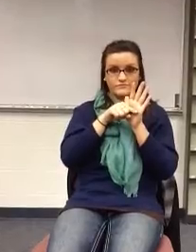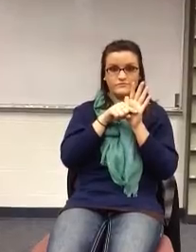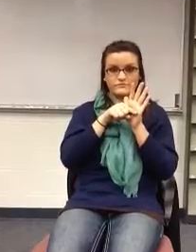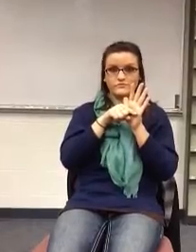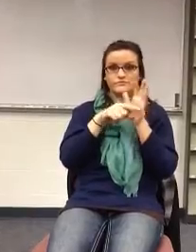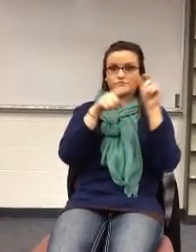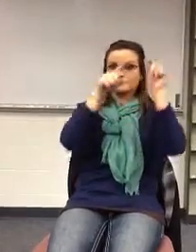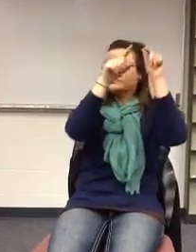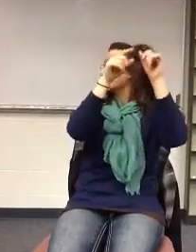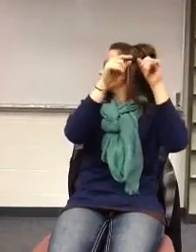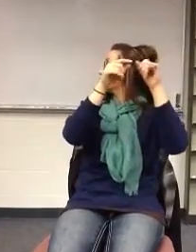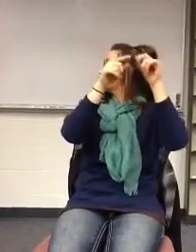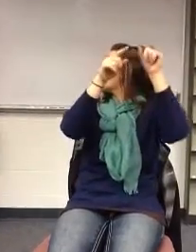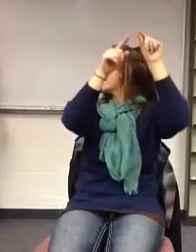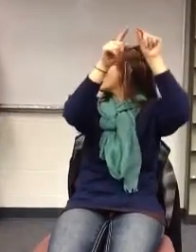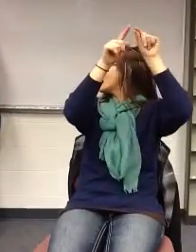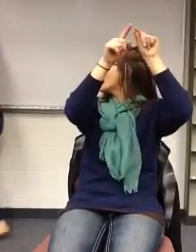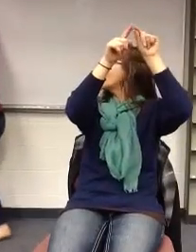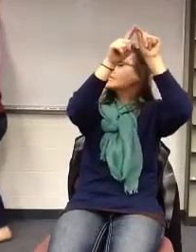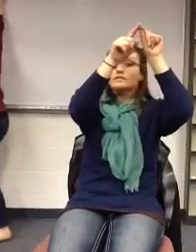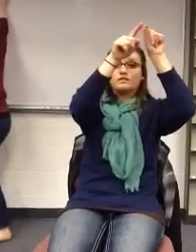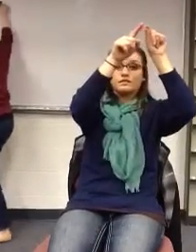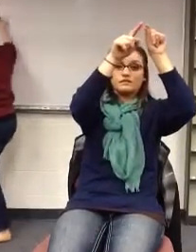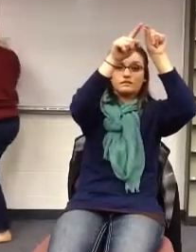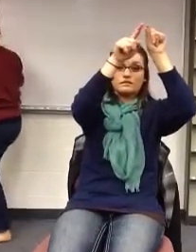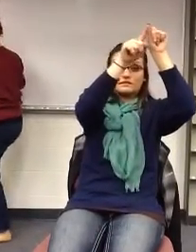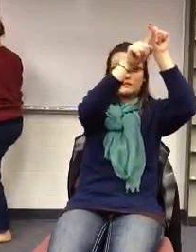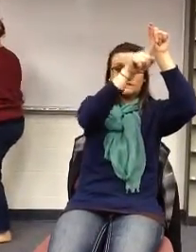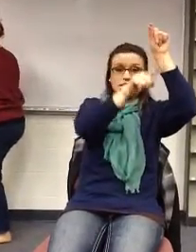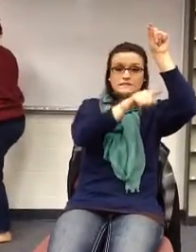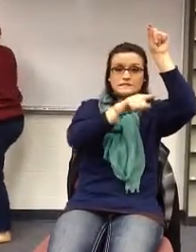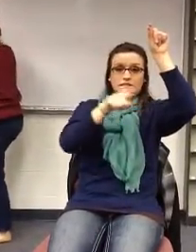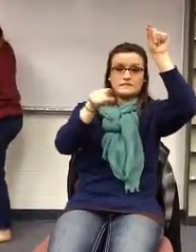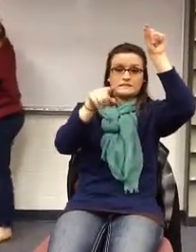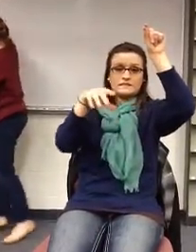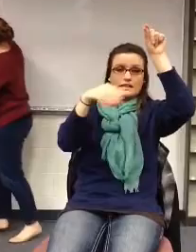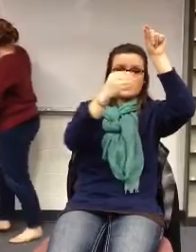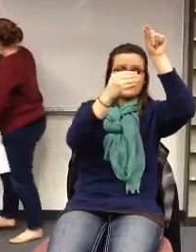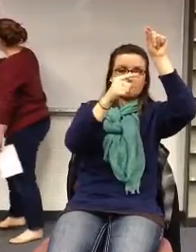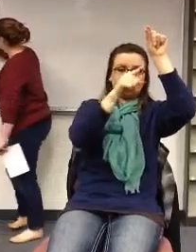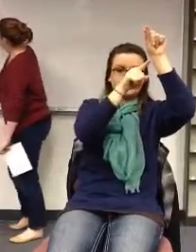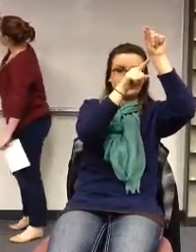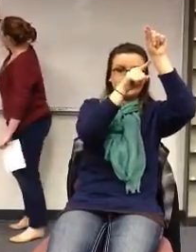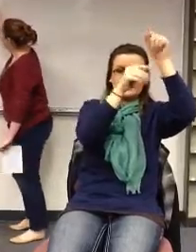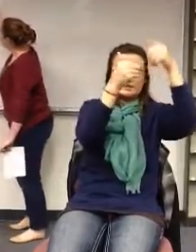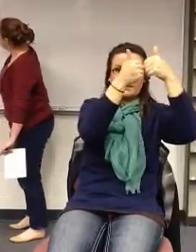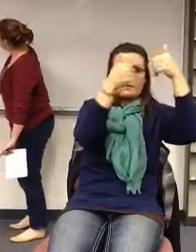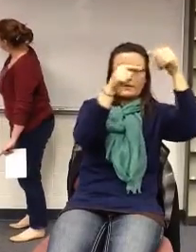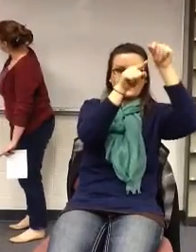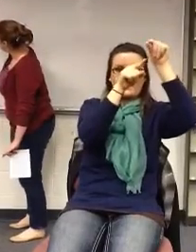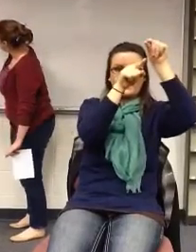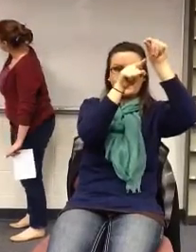set here, I'm going to tack right onto the edge. It's separate, kind of in its own space here,